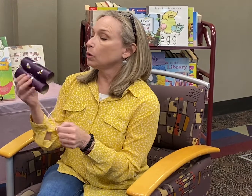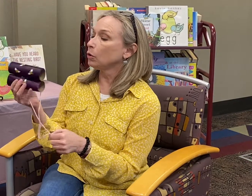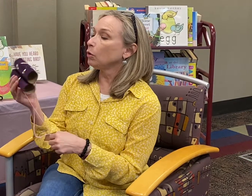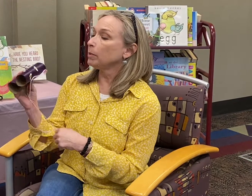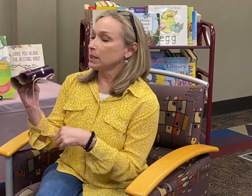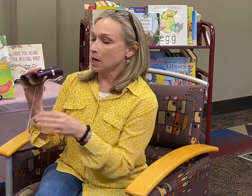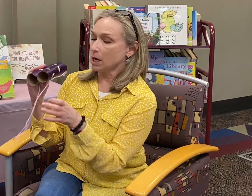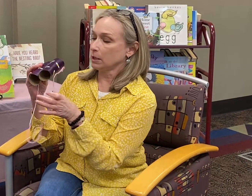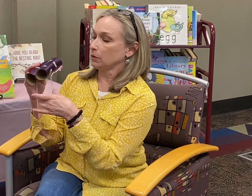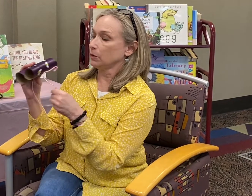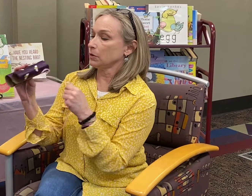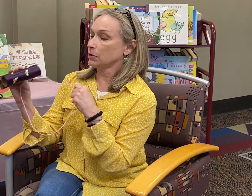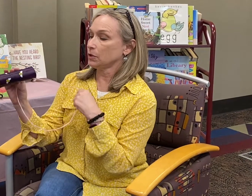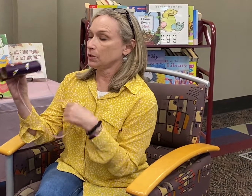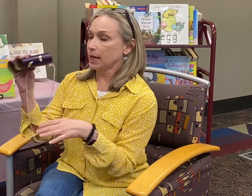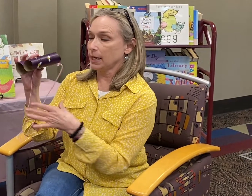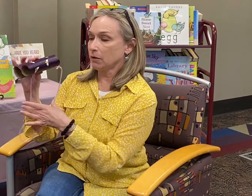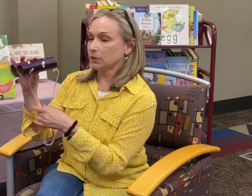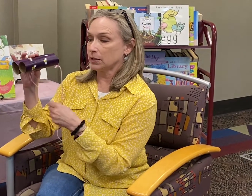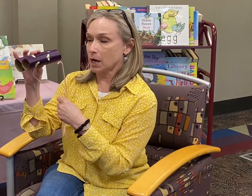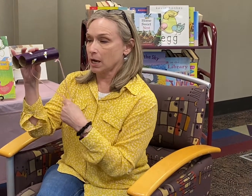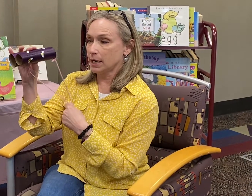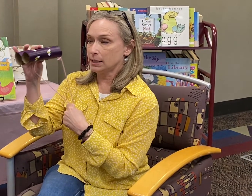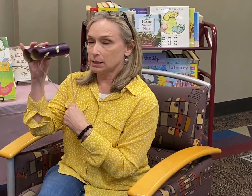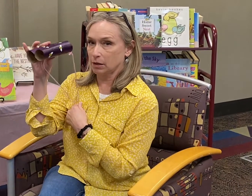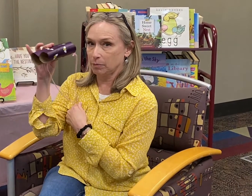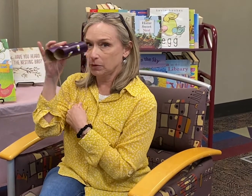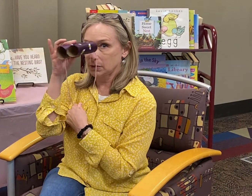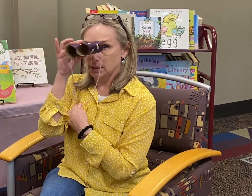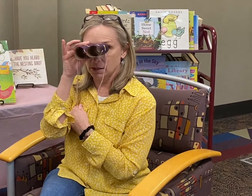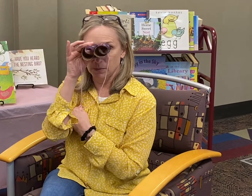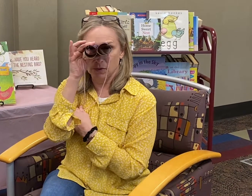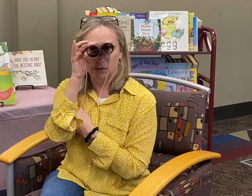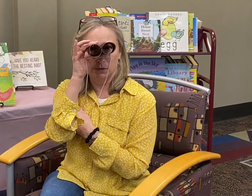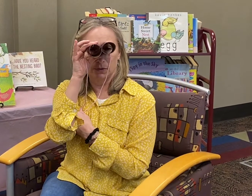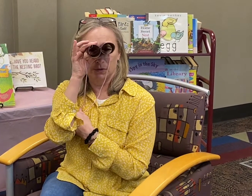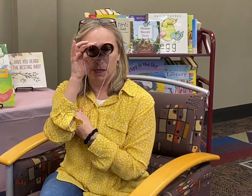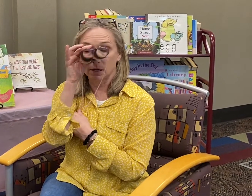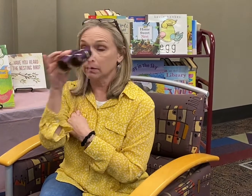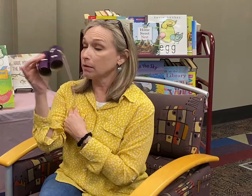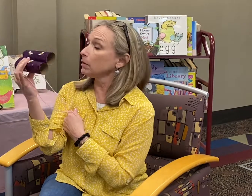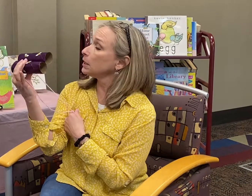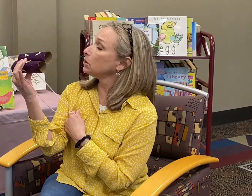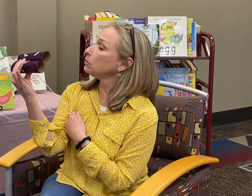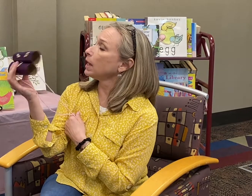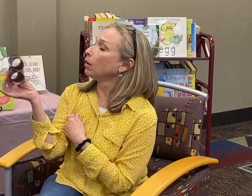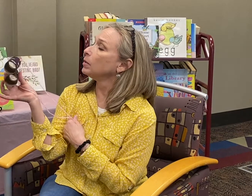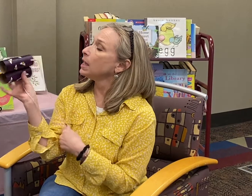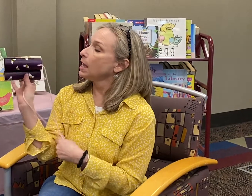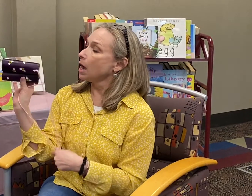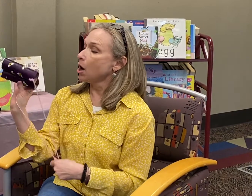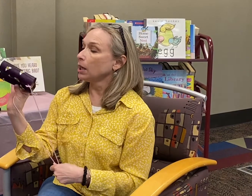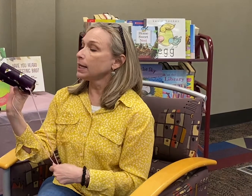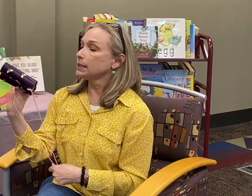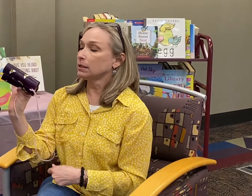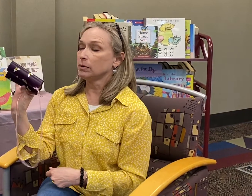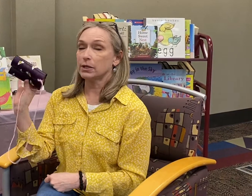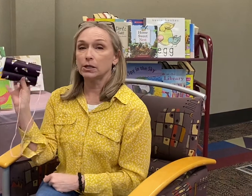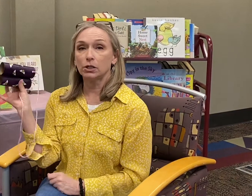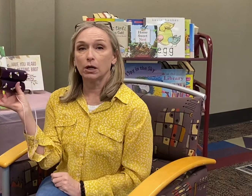cool binoculars to take outside to help you see the birds. And they really do help. All I did was I took